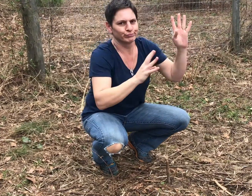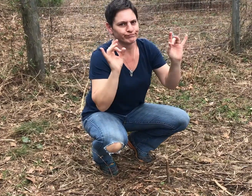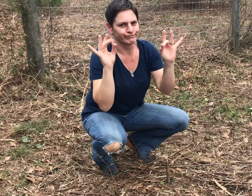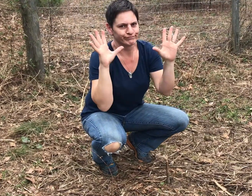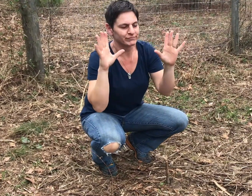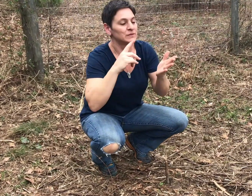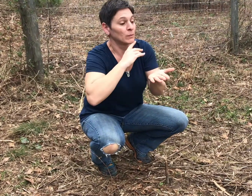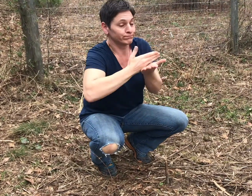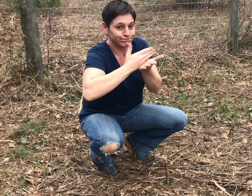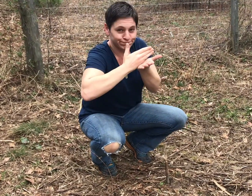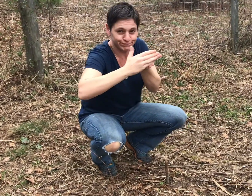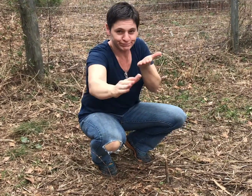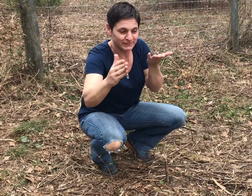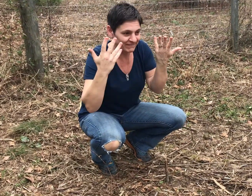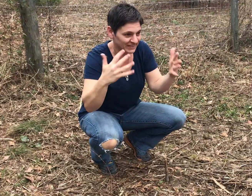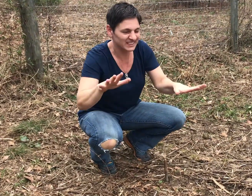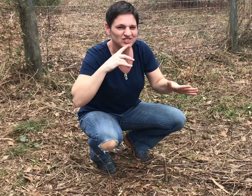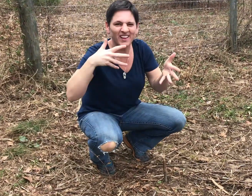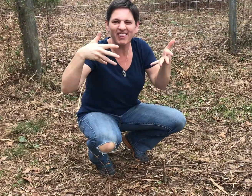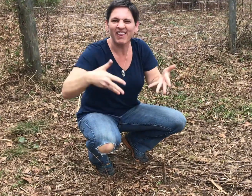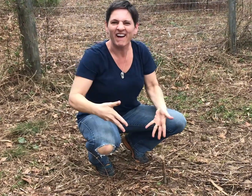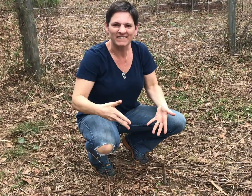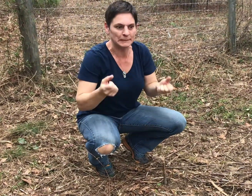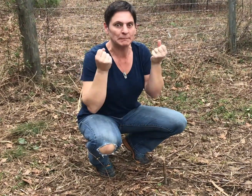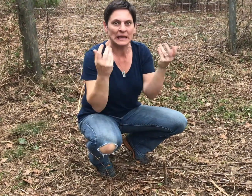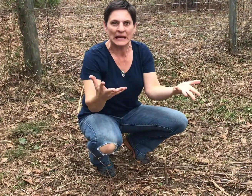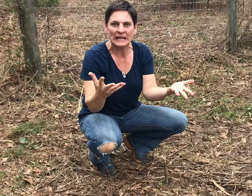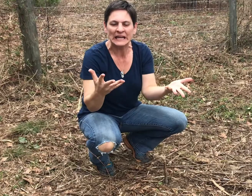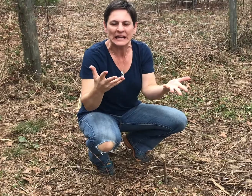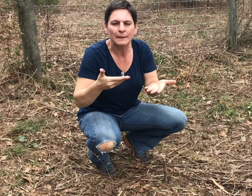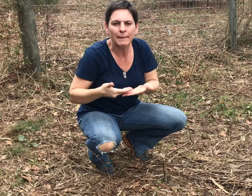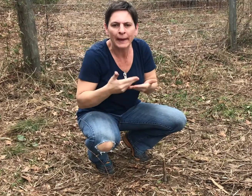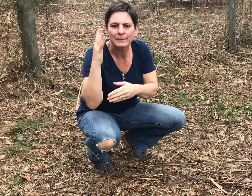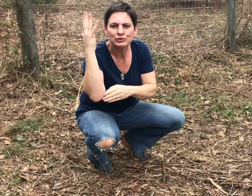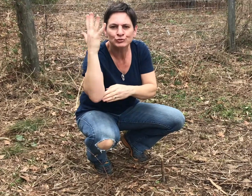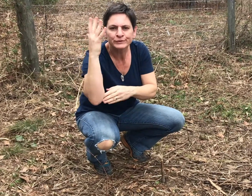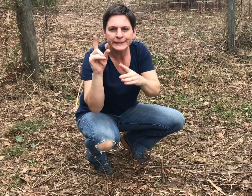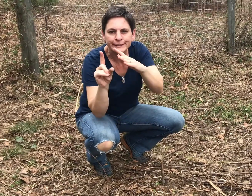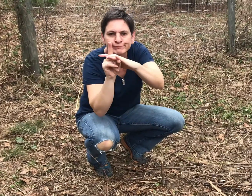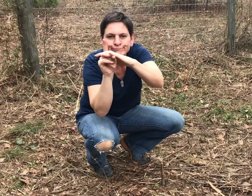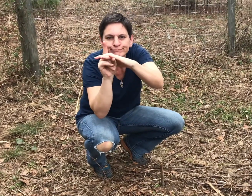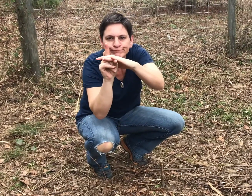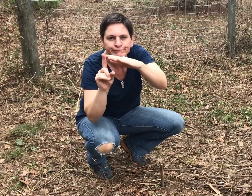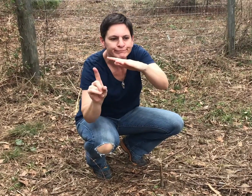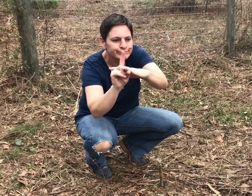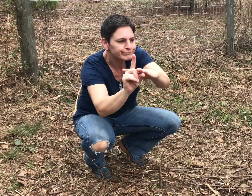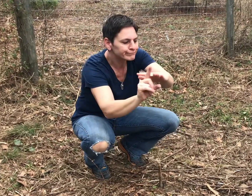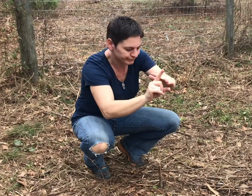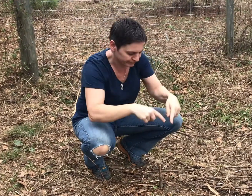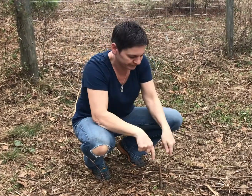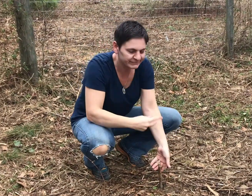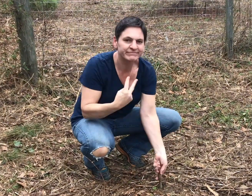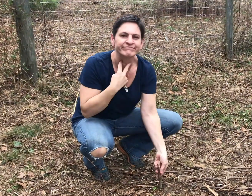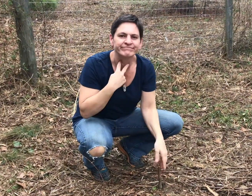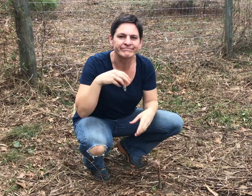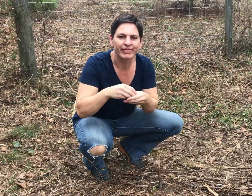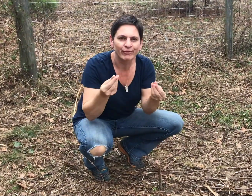were completely overgrown and wild. So we got the area cleared out, but the bush hog left behind all of these